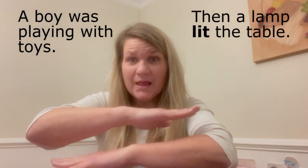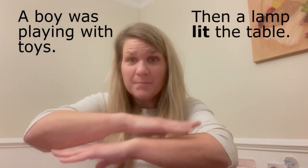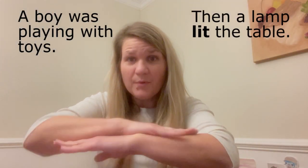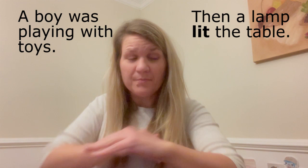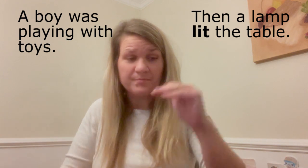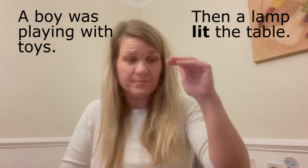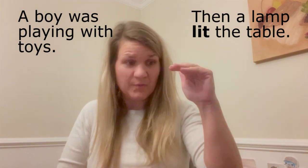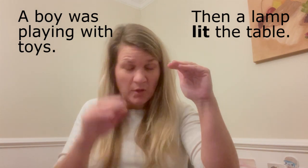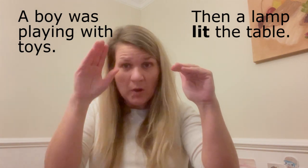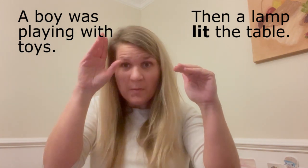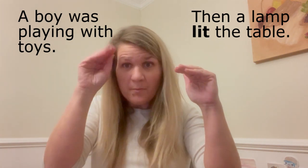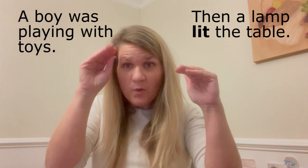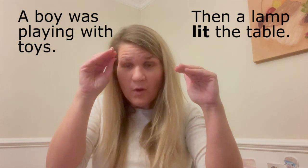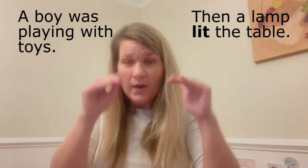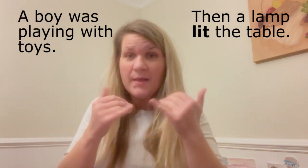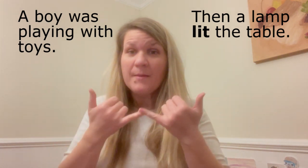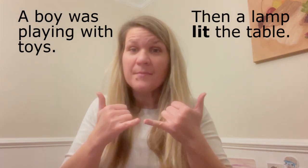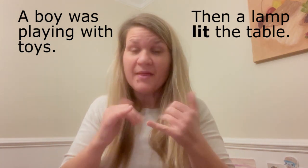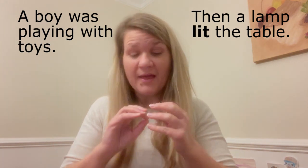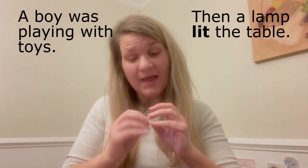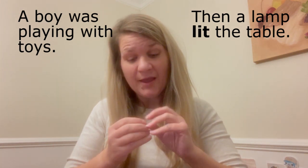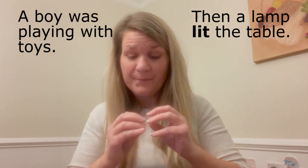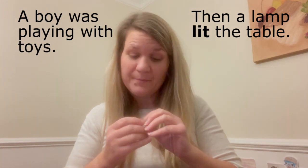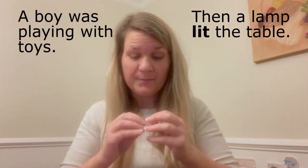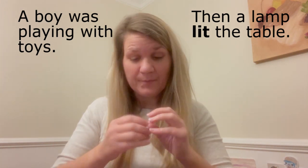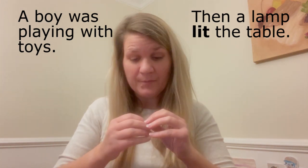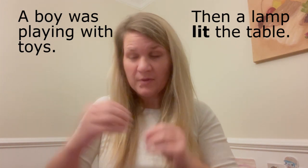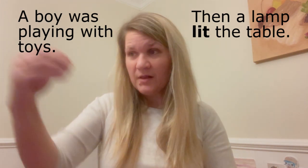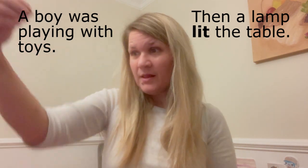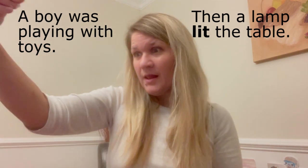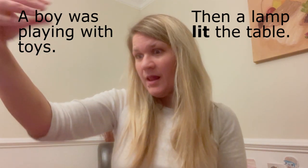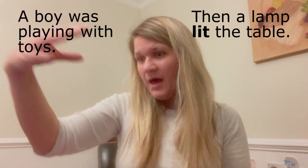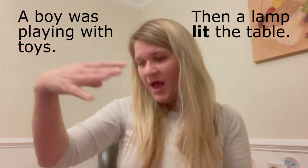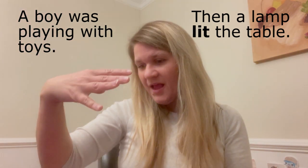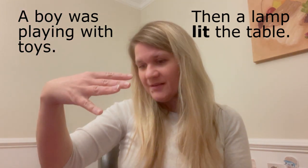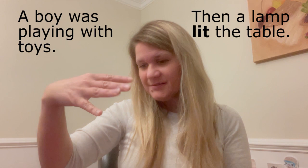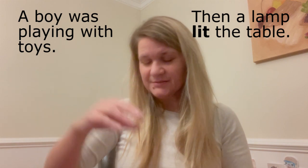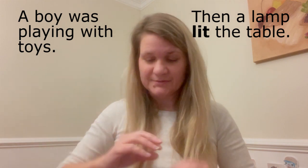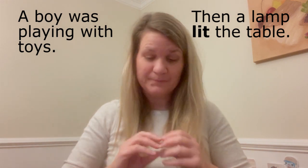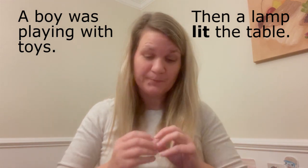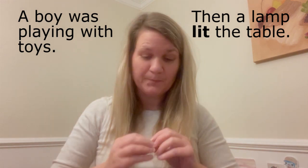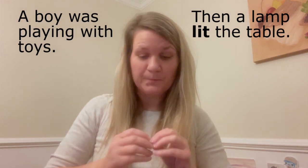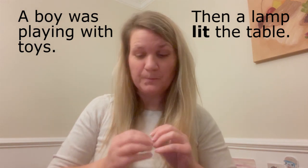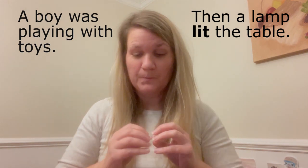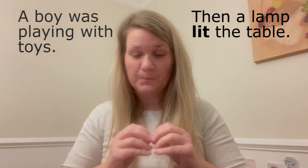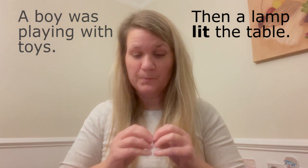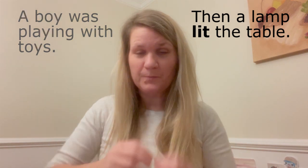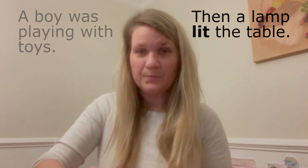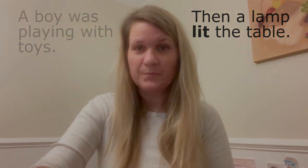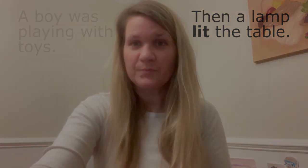at a table at a young boy fiddling and playing around with what's in front of him under the light of a